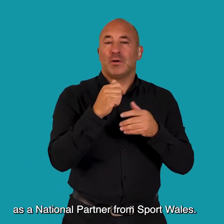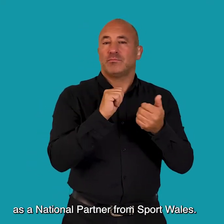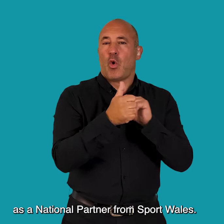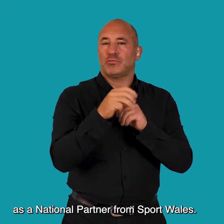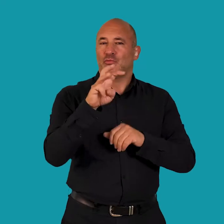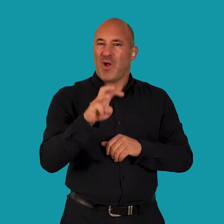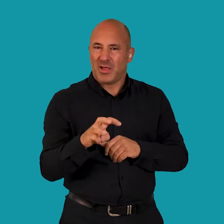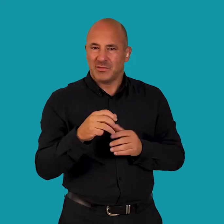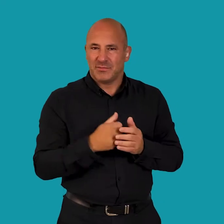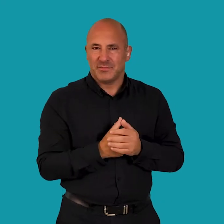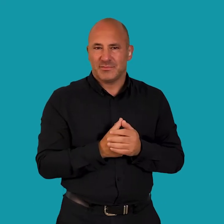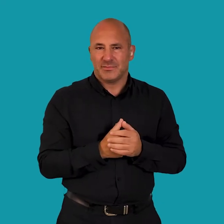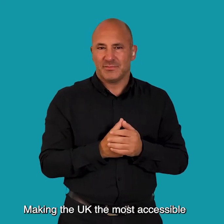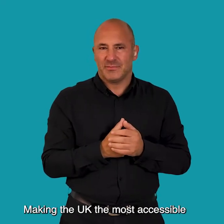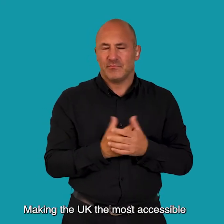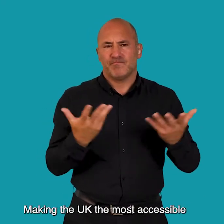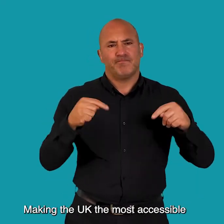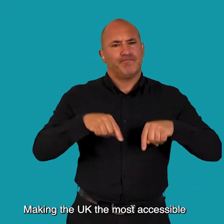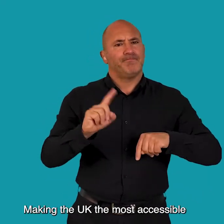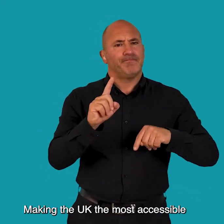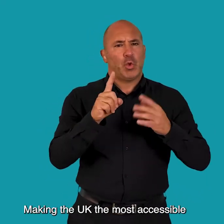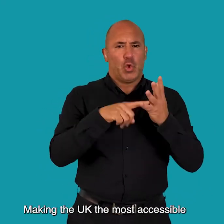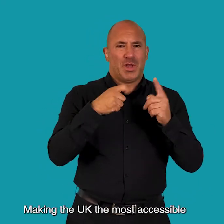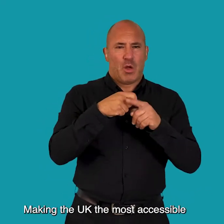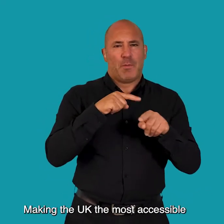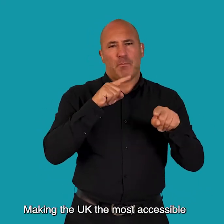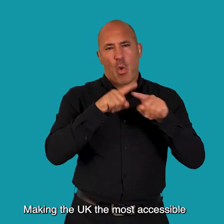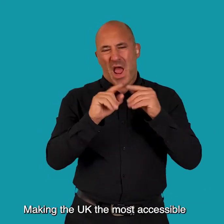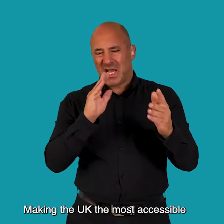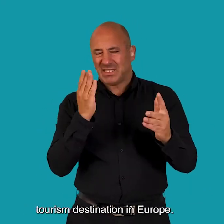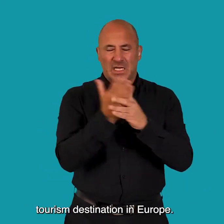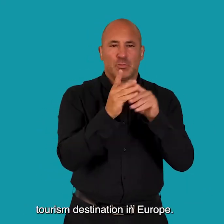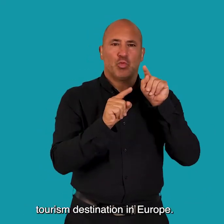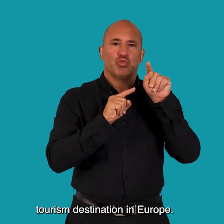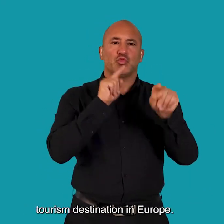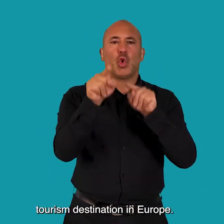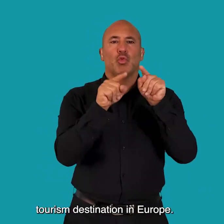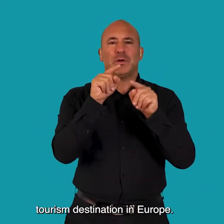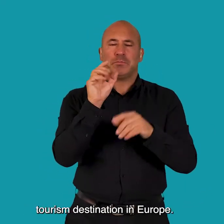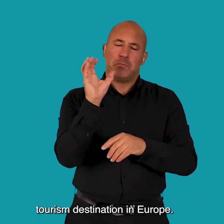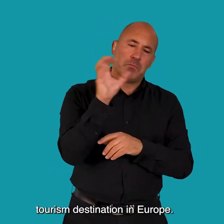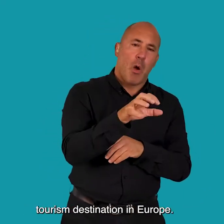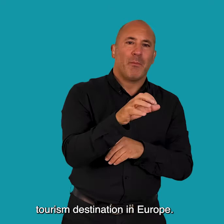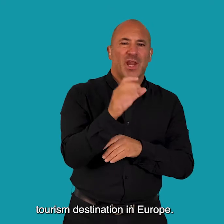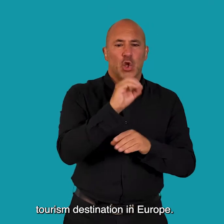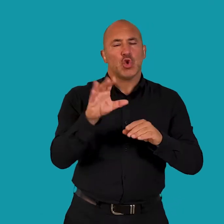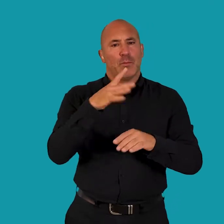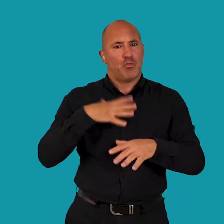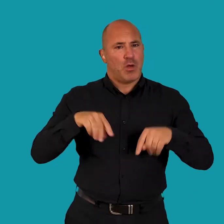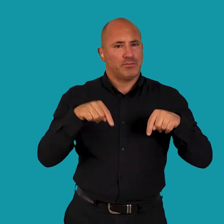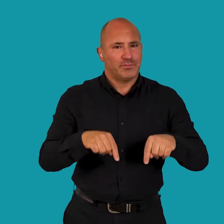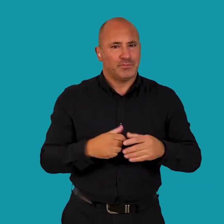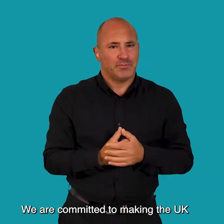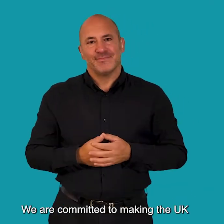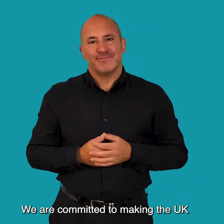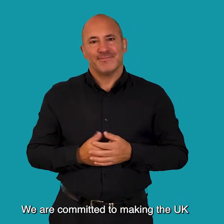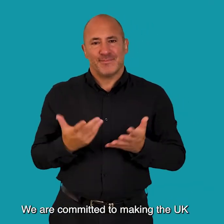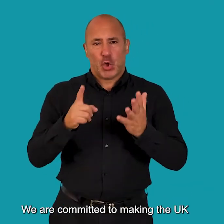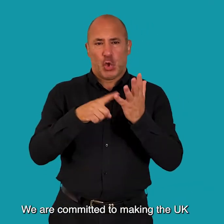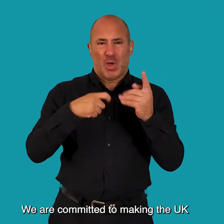Wales. Making the UK the most accessible tourism destination in Europe. We are committed to